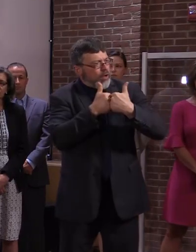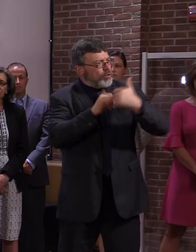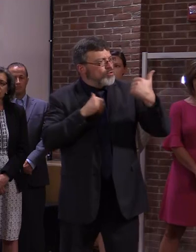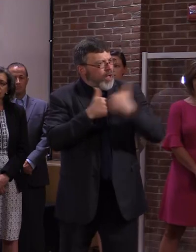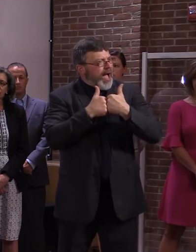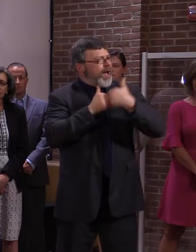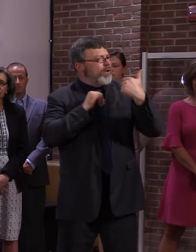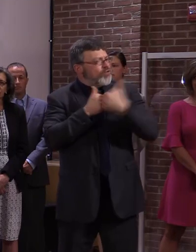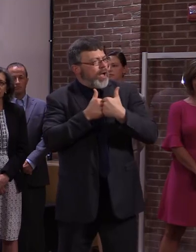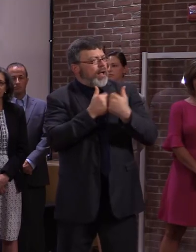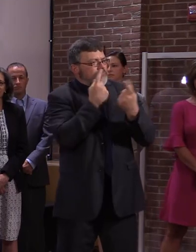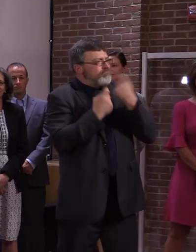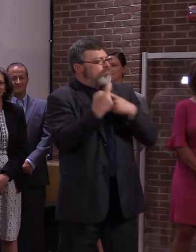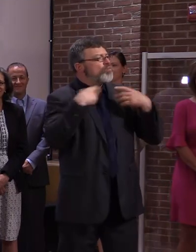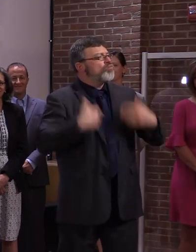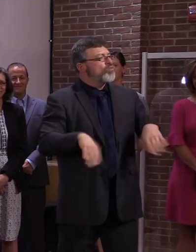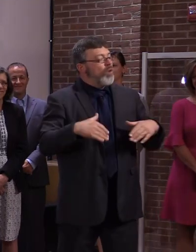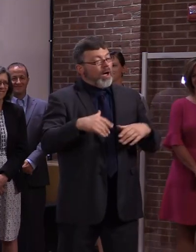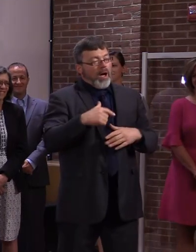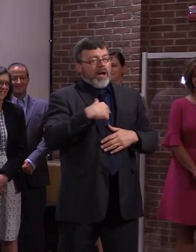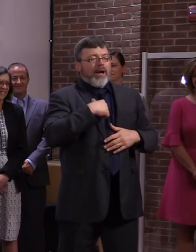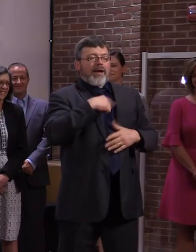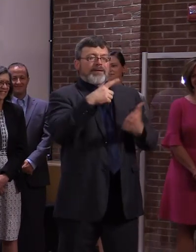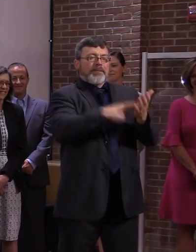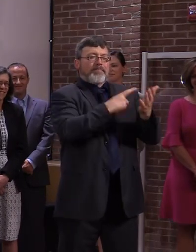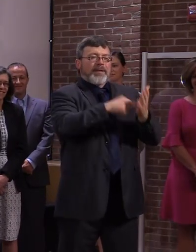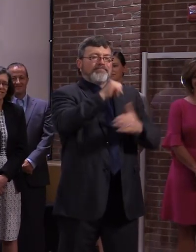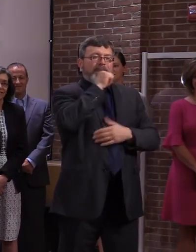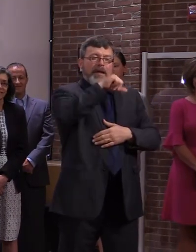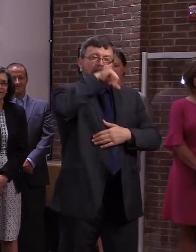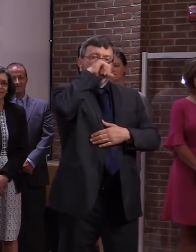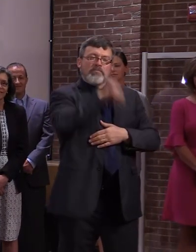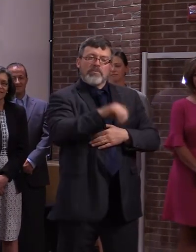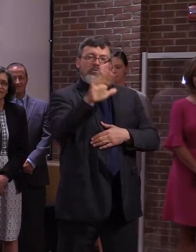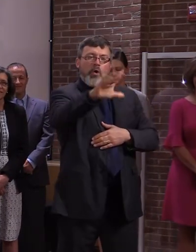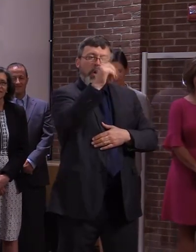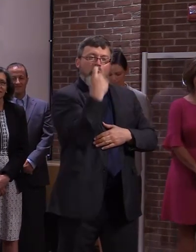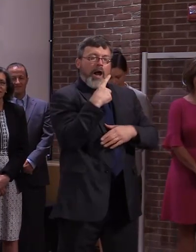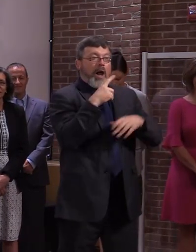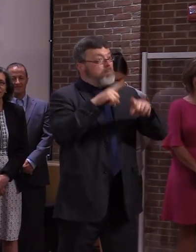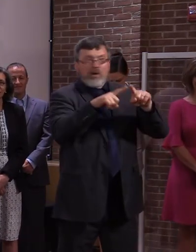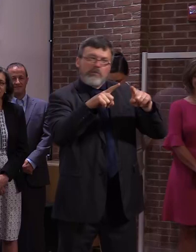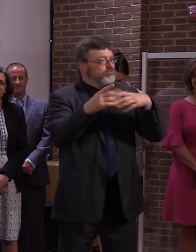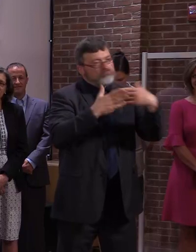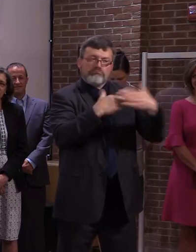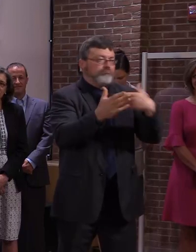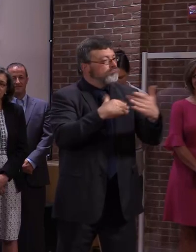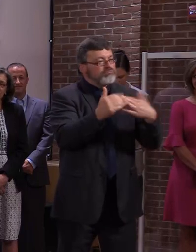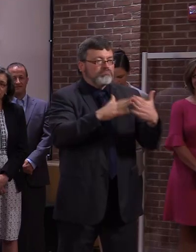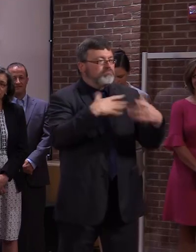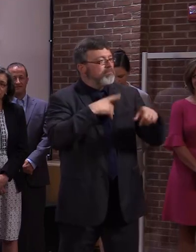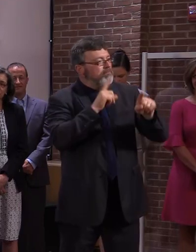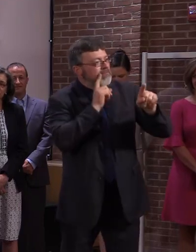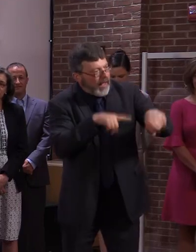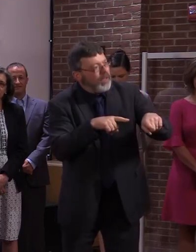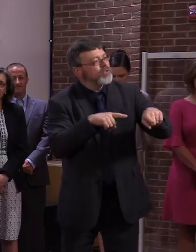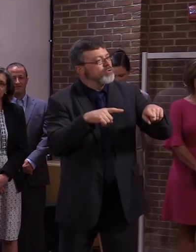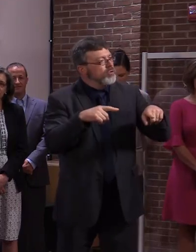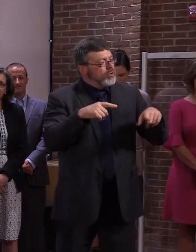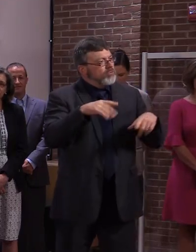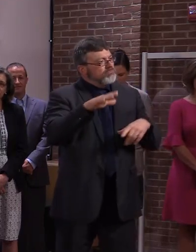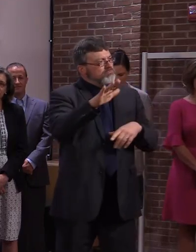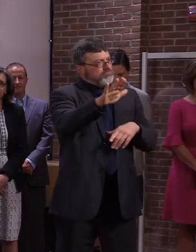We don't always love your questions, but we're not supposed to. Your focus on